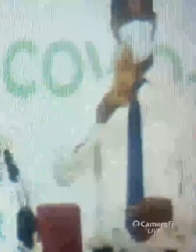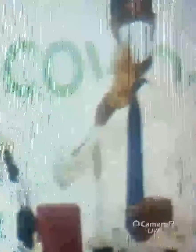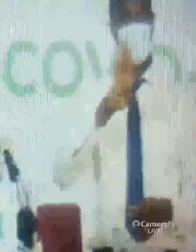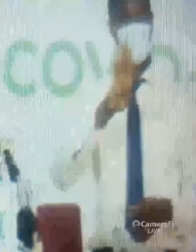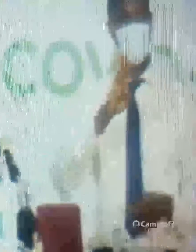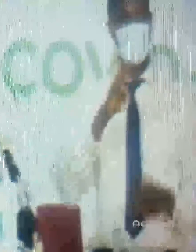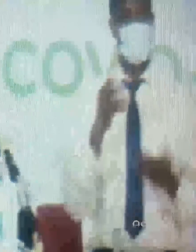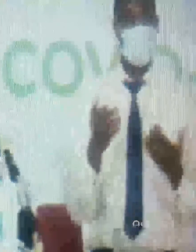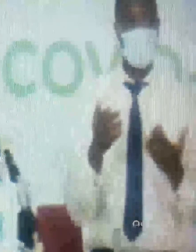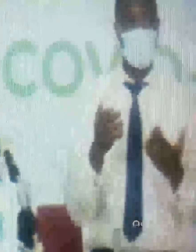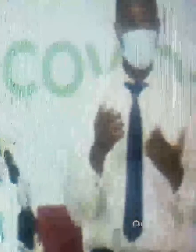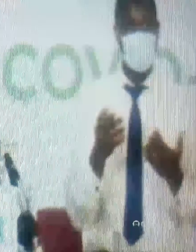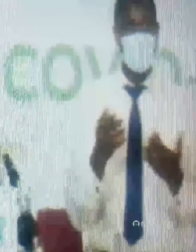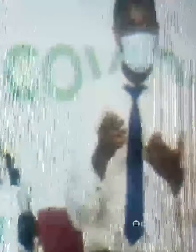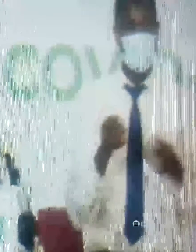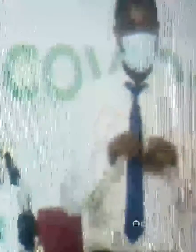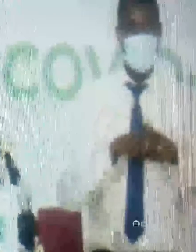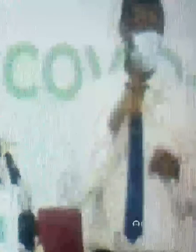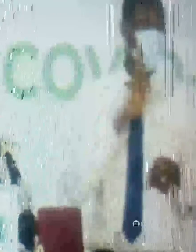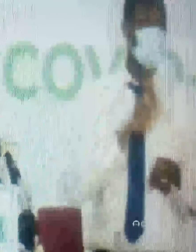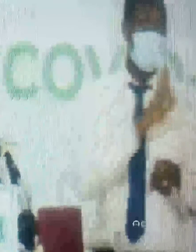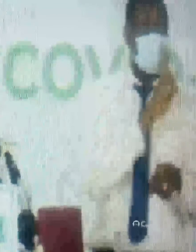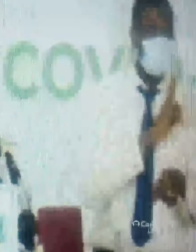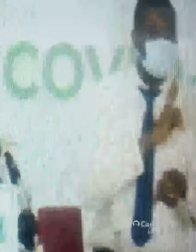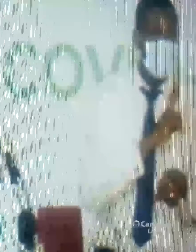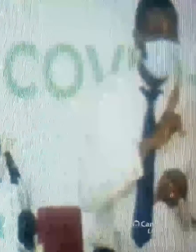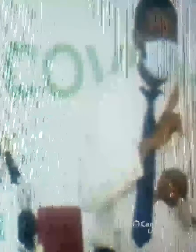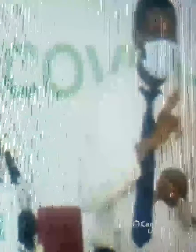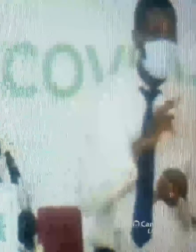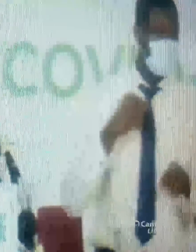drive-ins and also